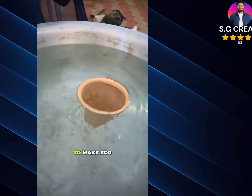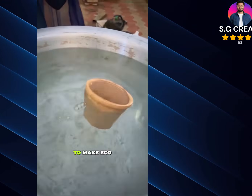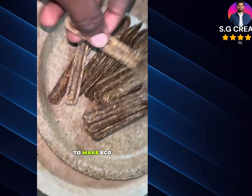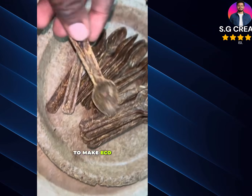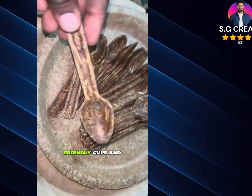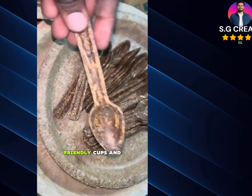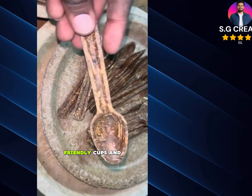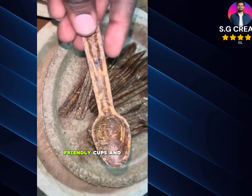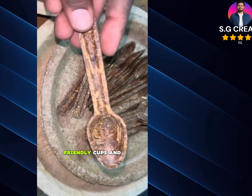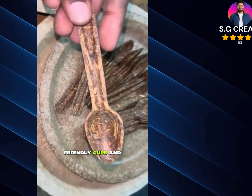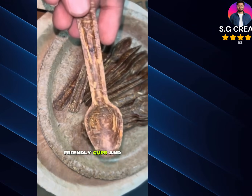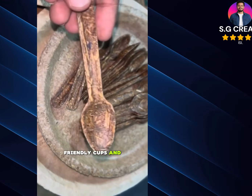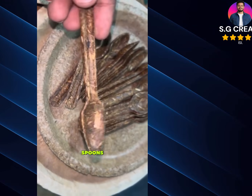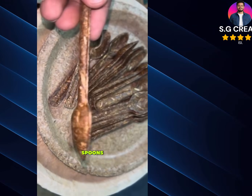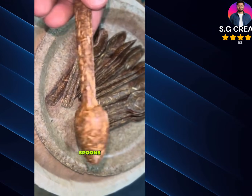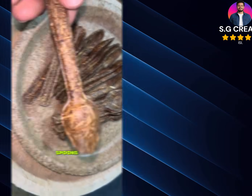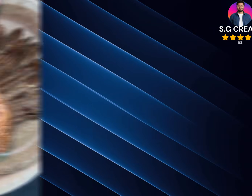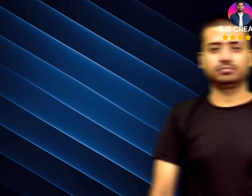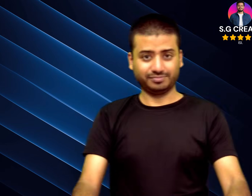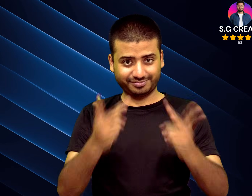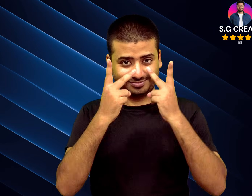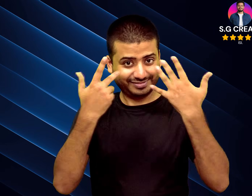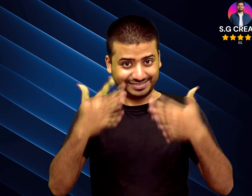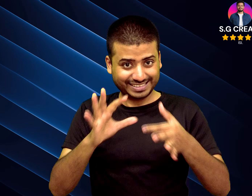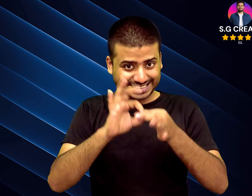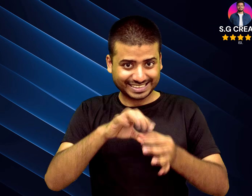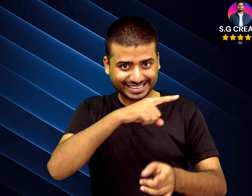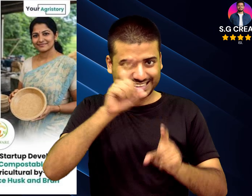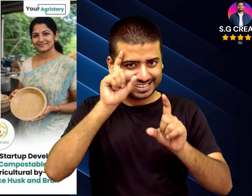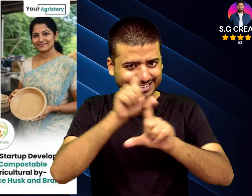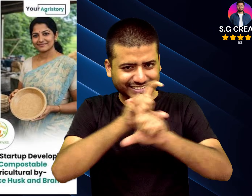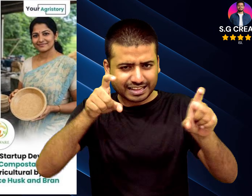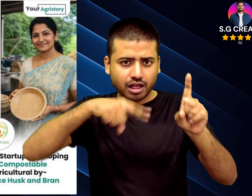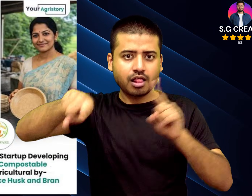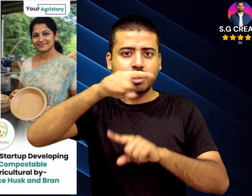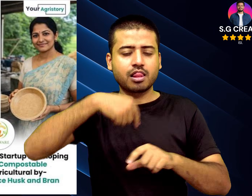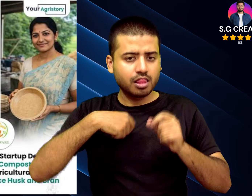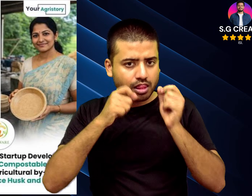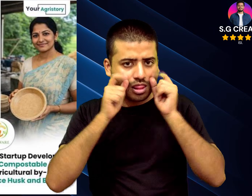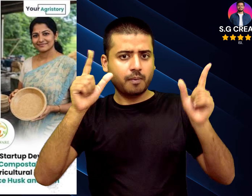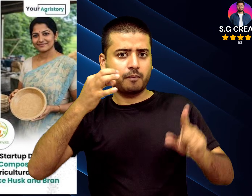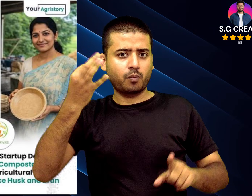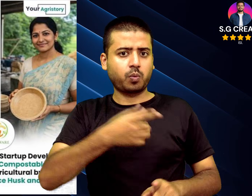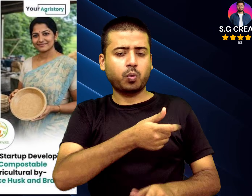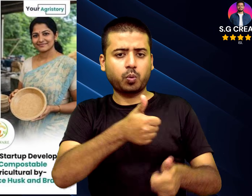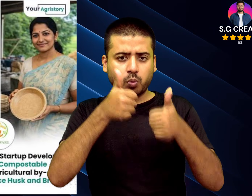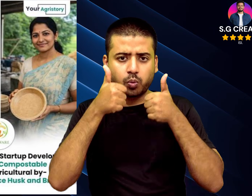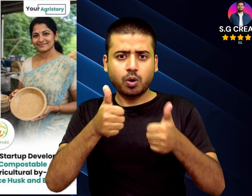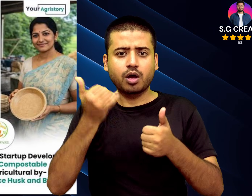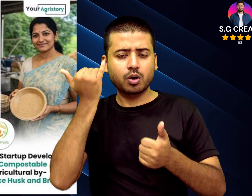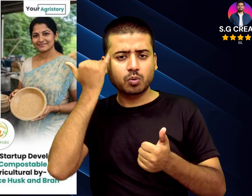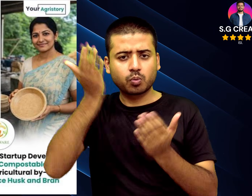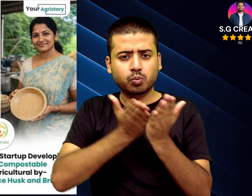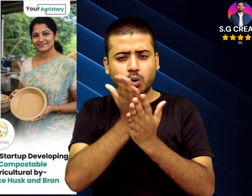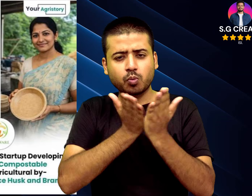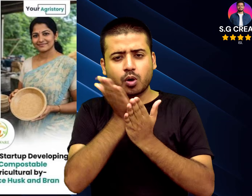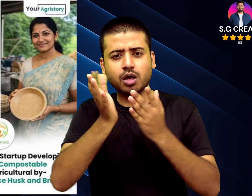to of make the eco-friendly eco-friendly cups and framework, spoons. as it minimizes the carbon footprint associated with transporting the raw, bulky biomass over